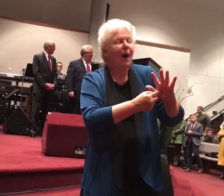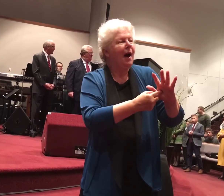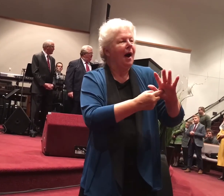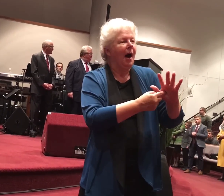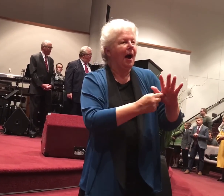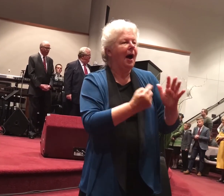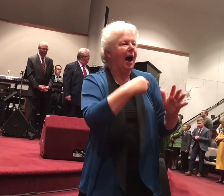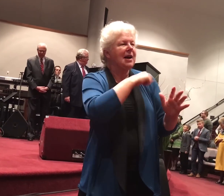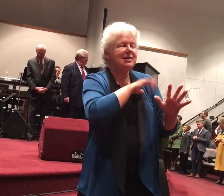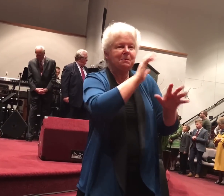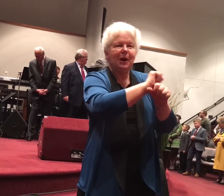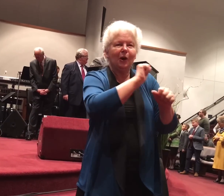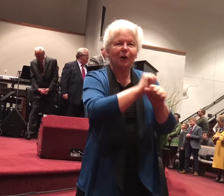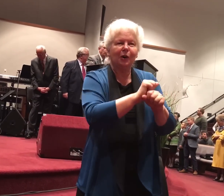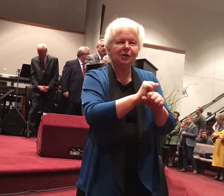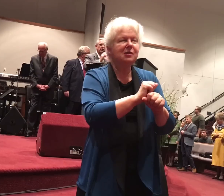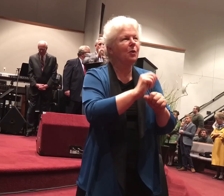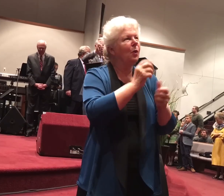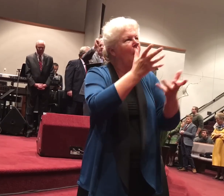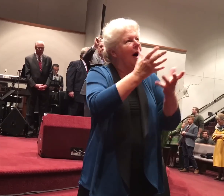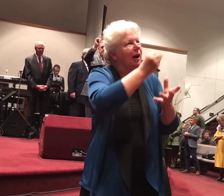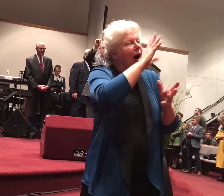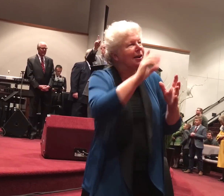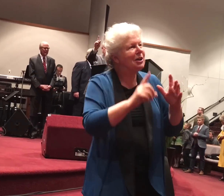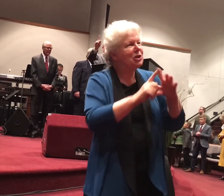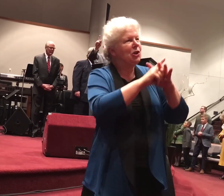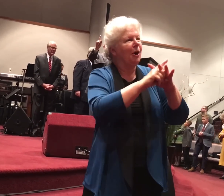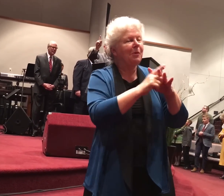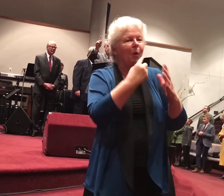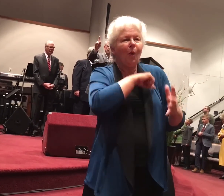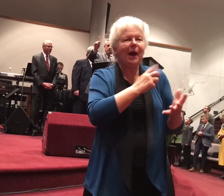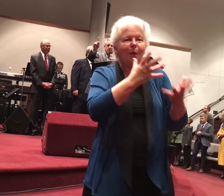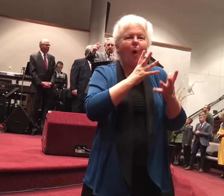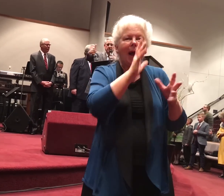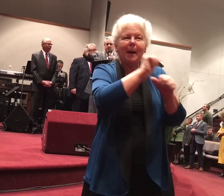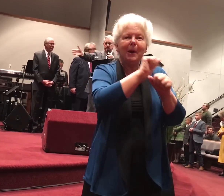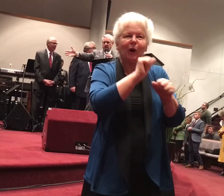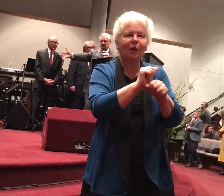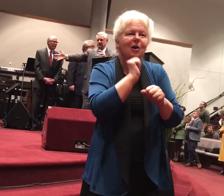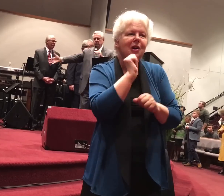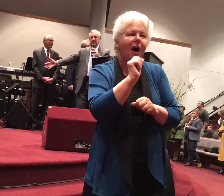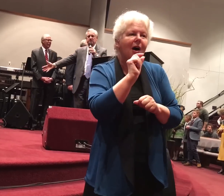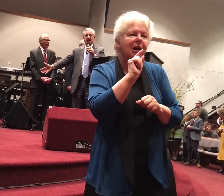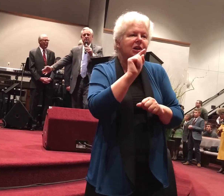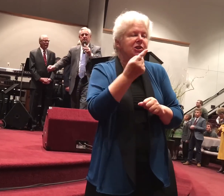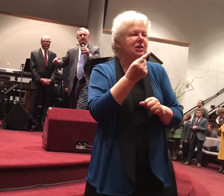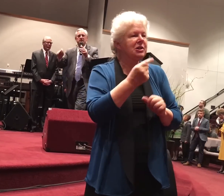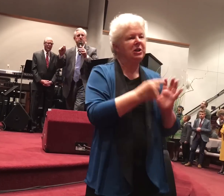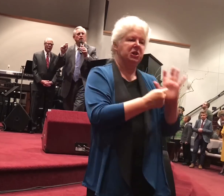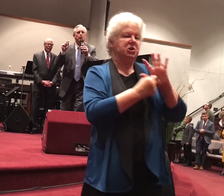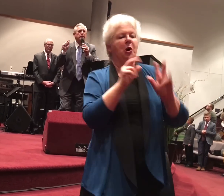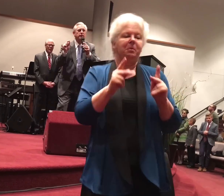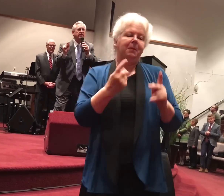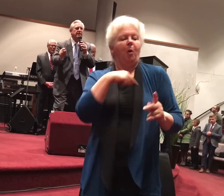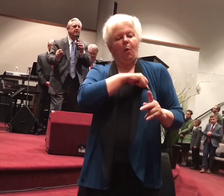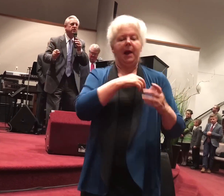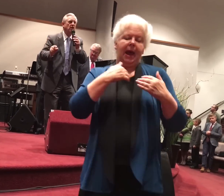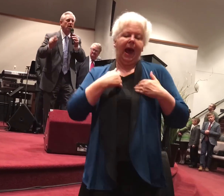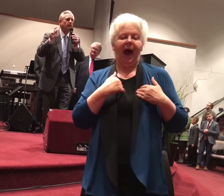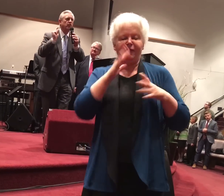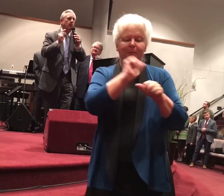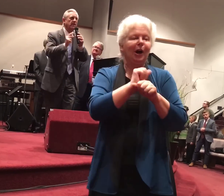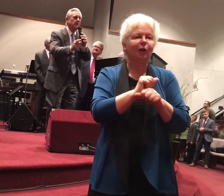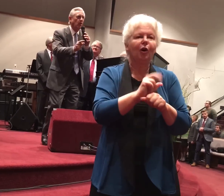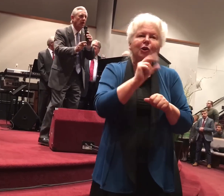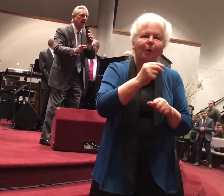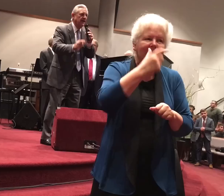and to act and to do. We want a miracle. Not just for display sake, but because there are real needs